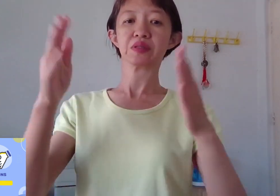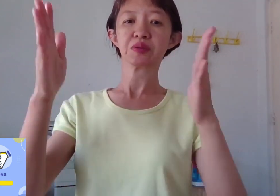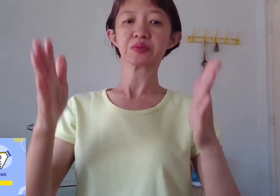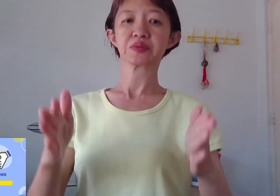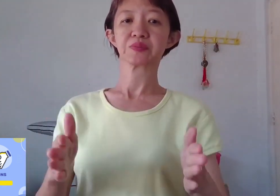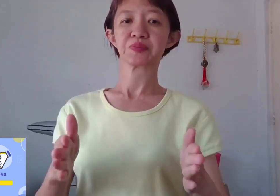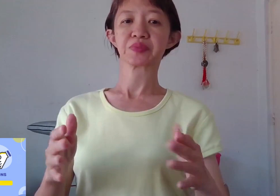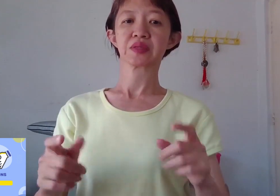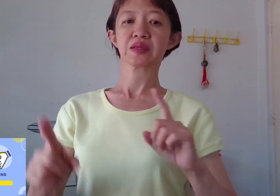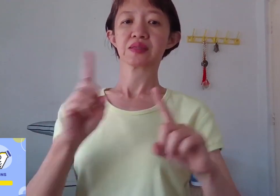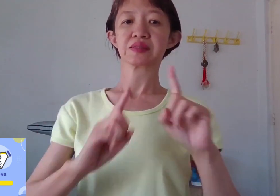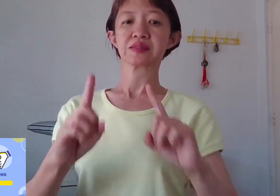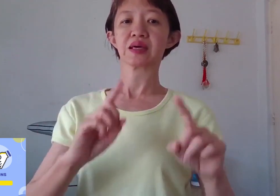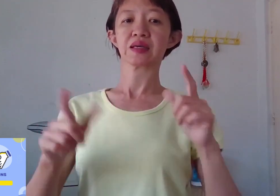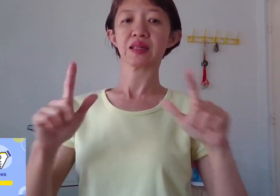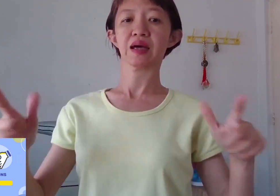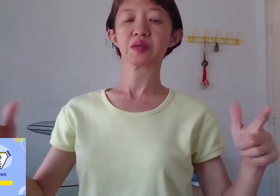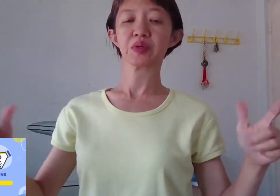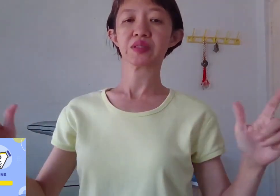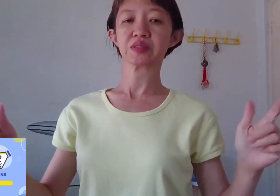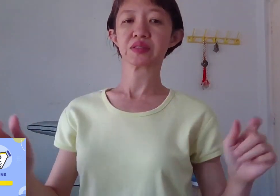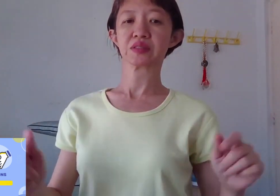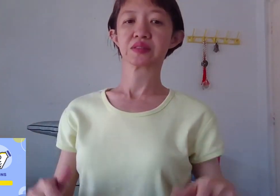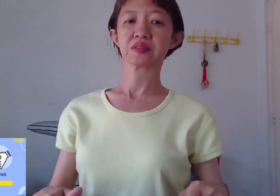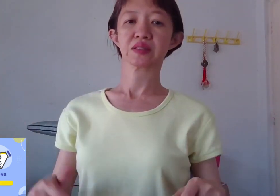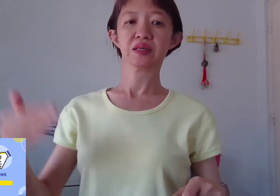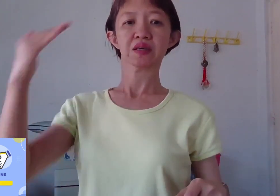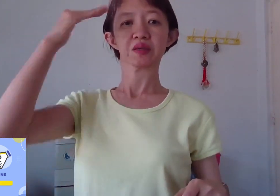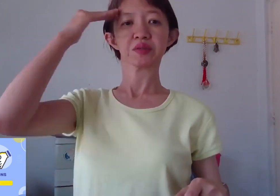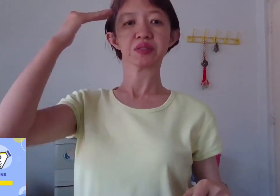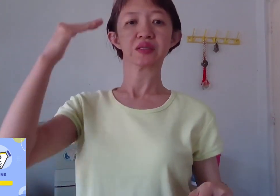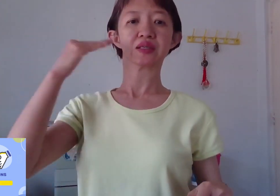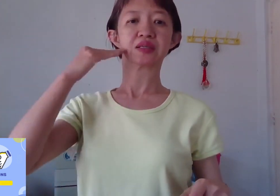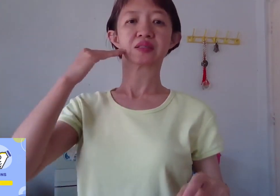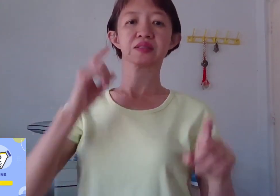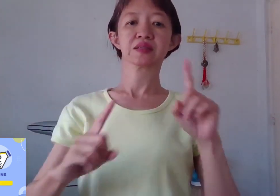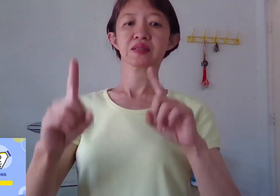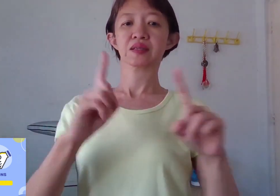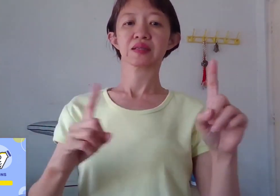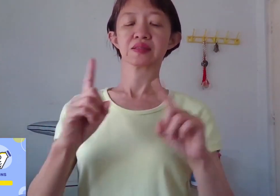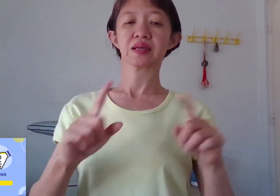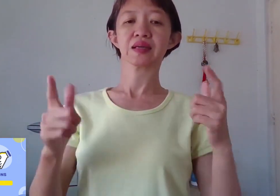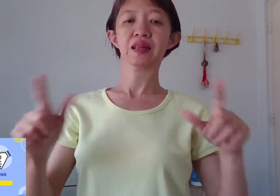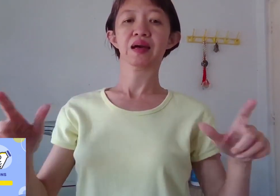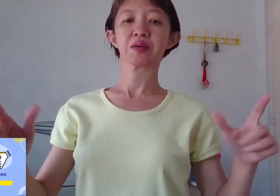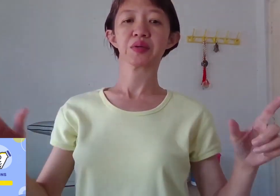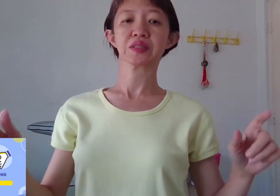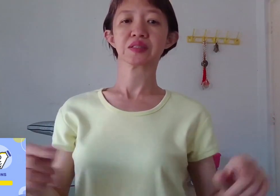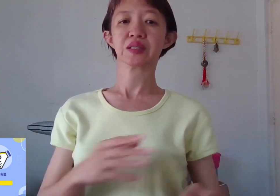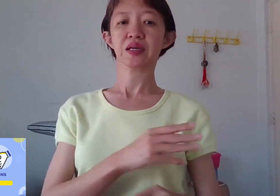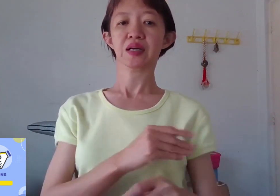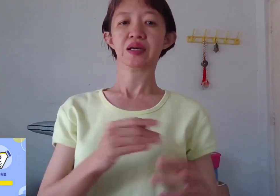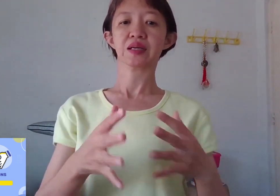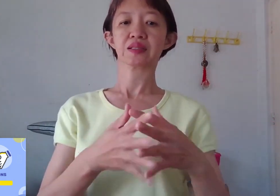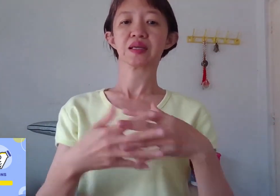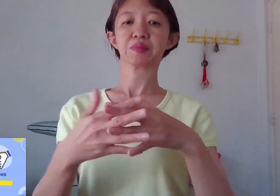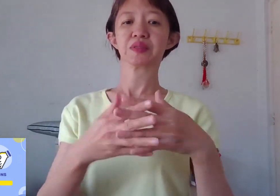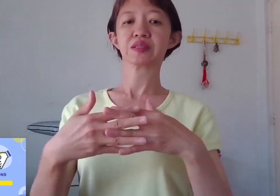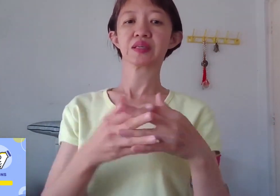Filipino Sign Language, Korean Sign Language, and